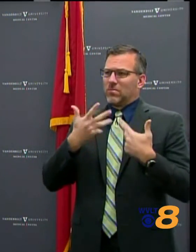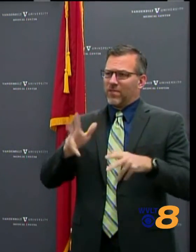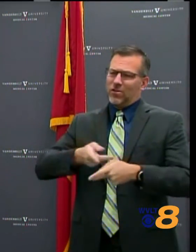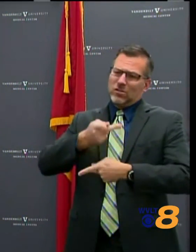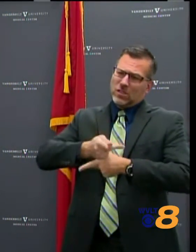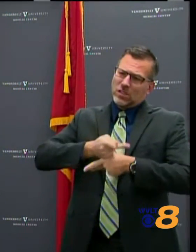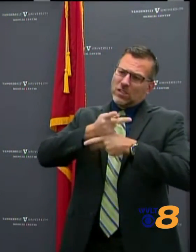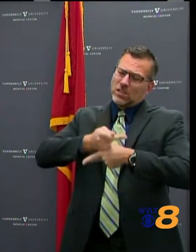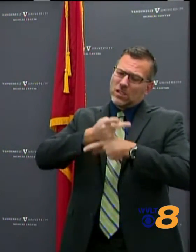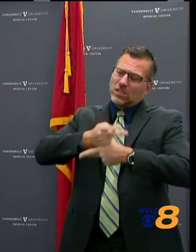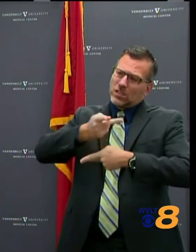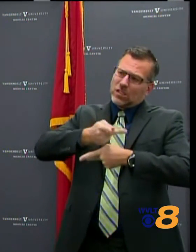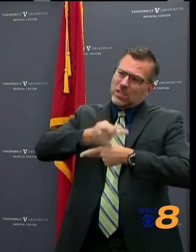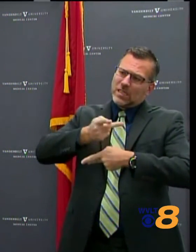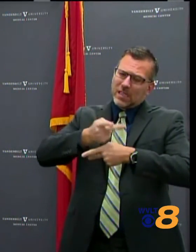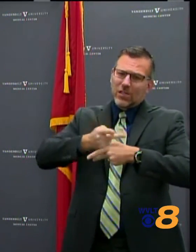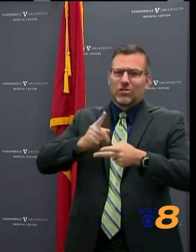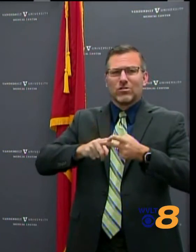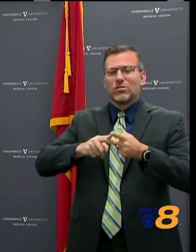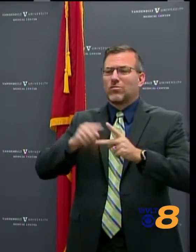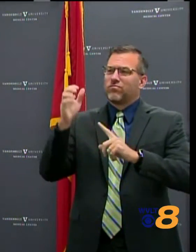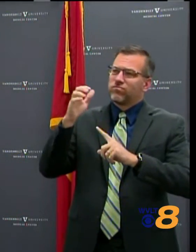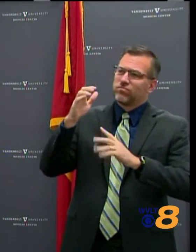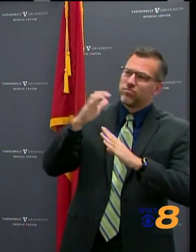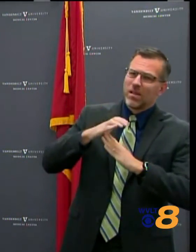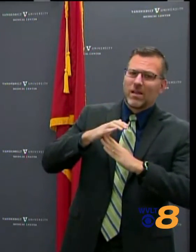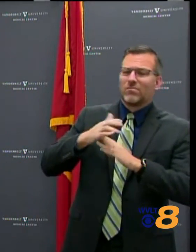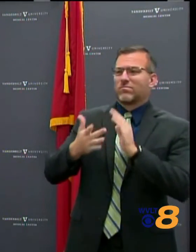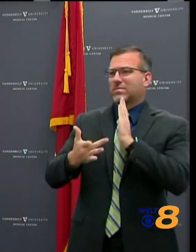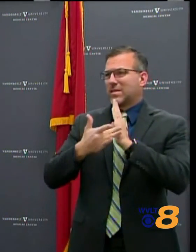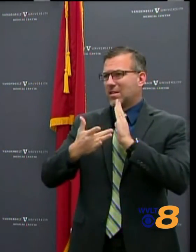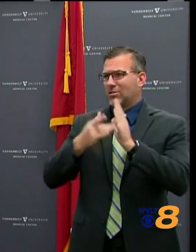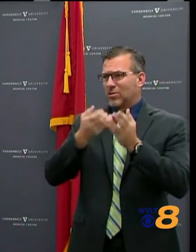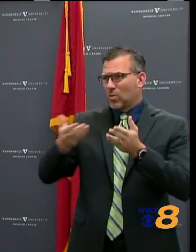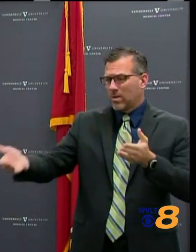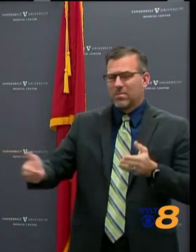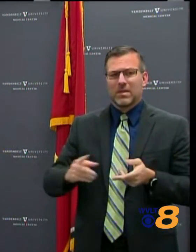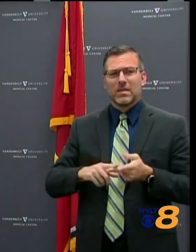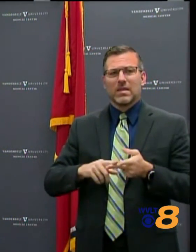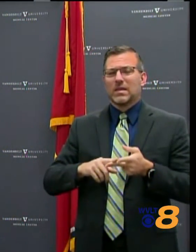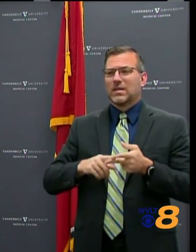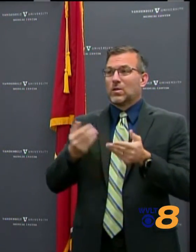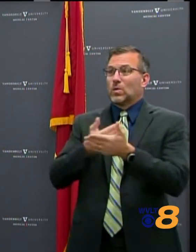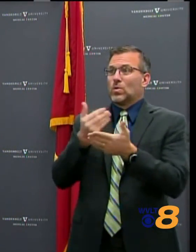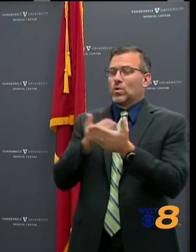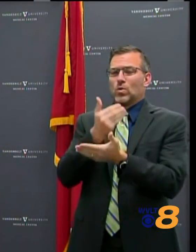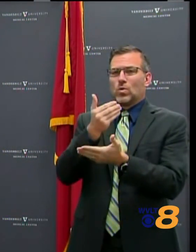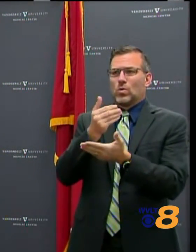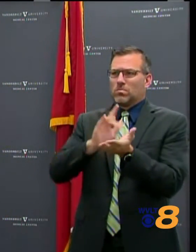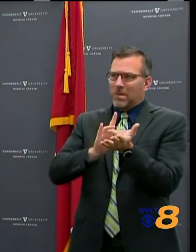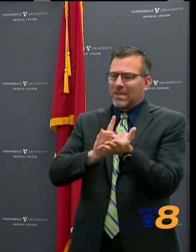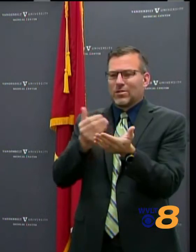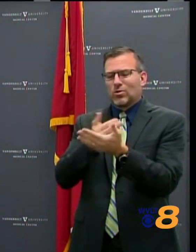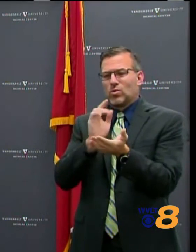best technology, equipment, experimental therapies, and everything else that we could bring to bear.